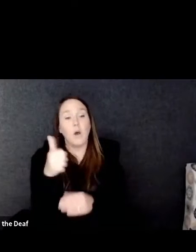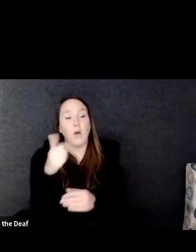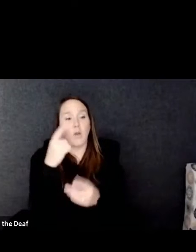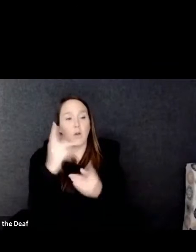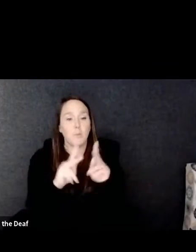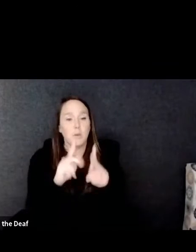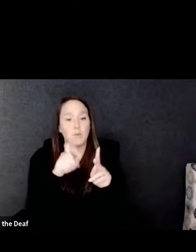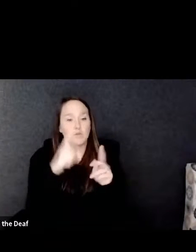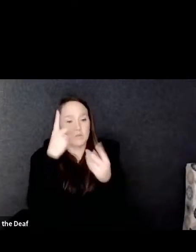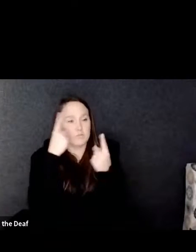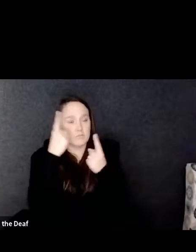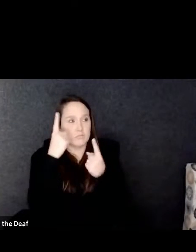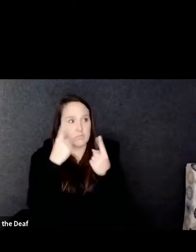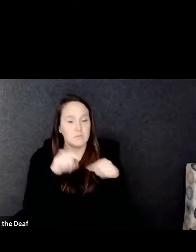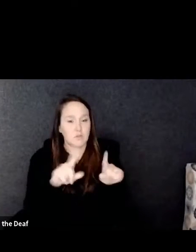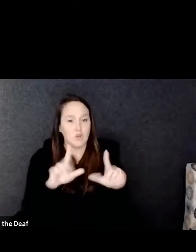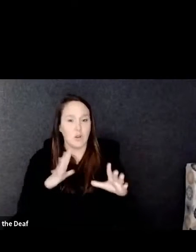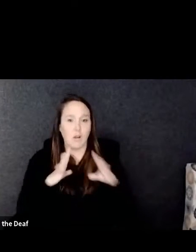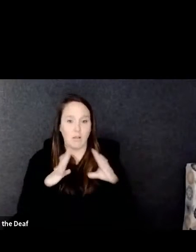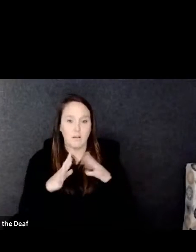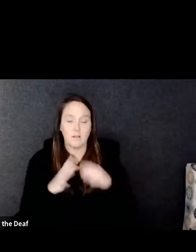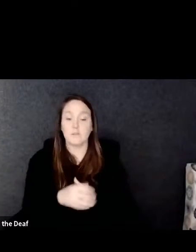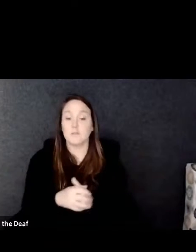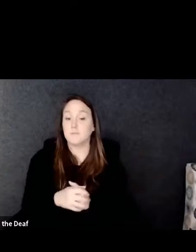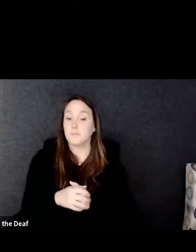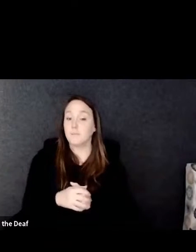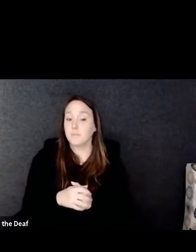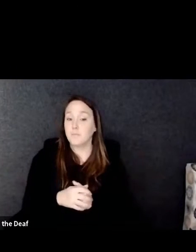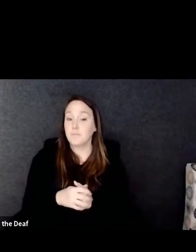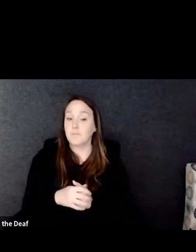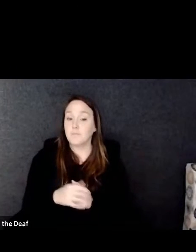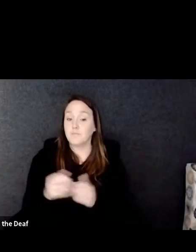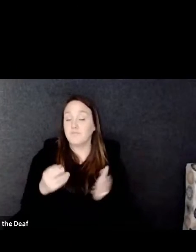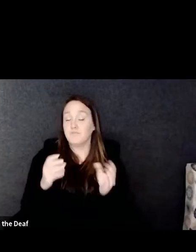season approaches? Well, I think you need to,